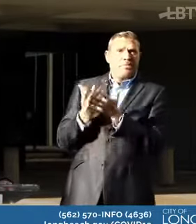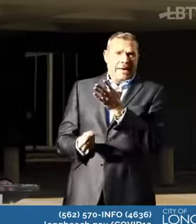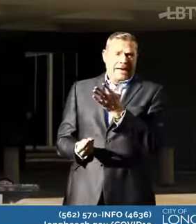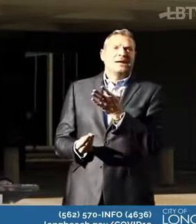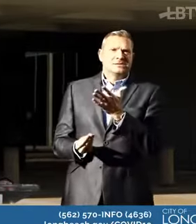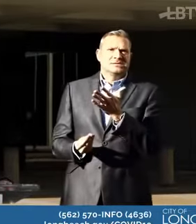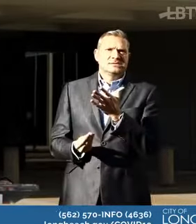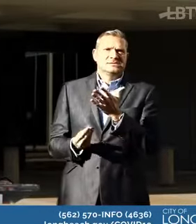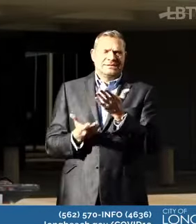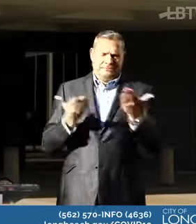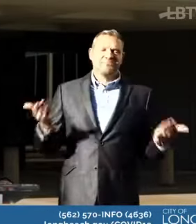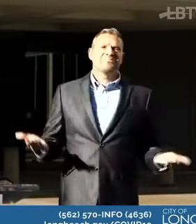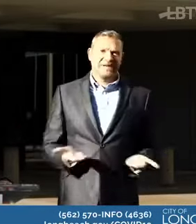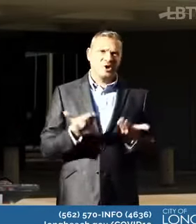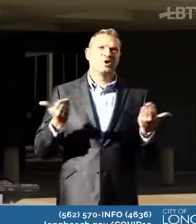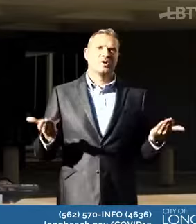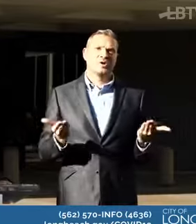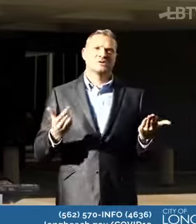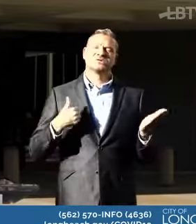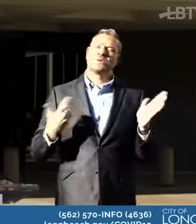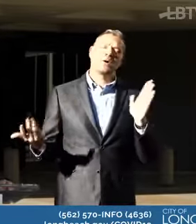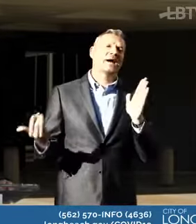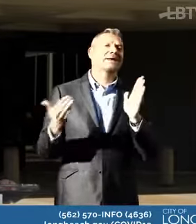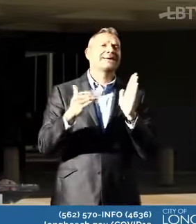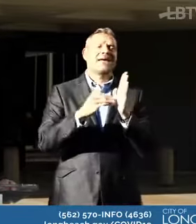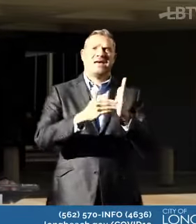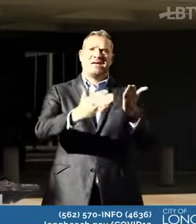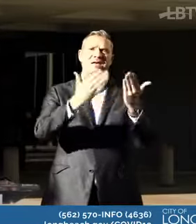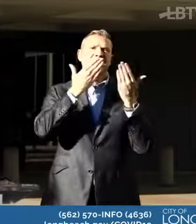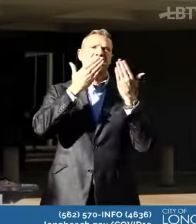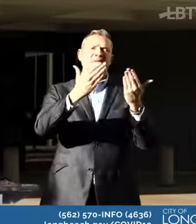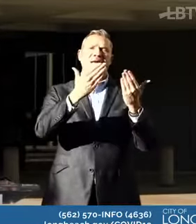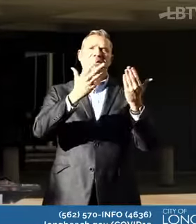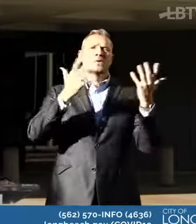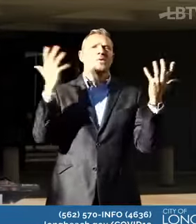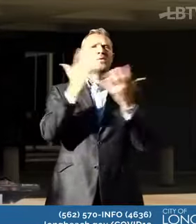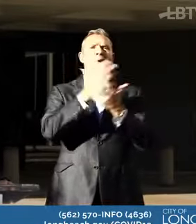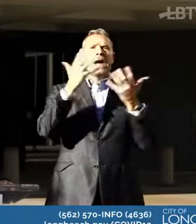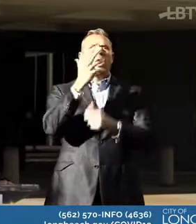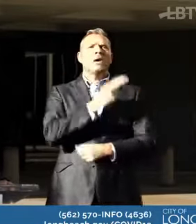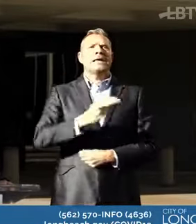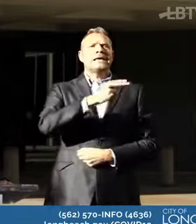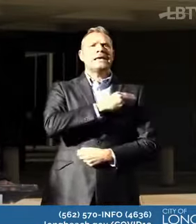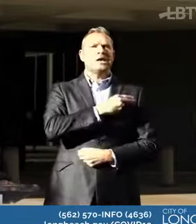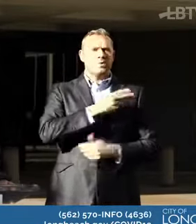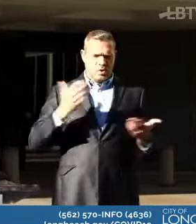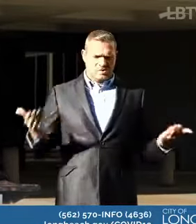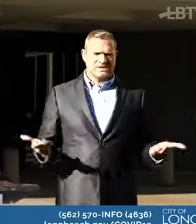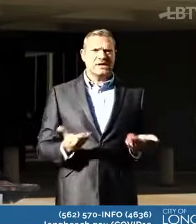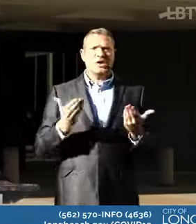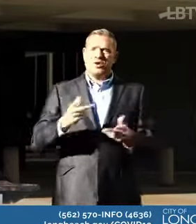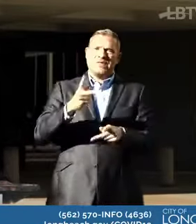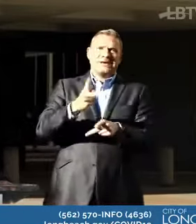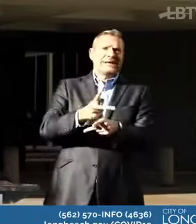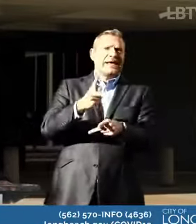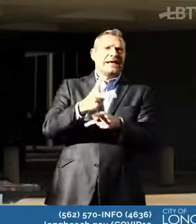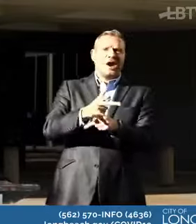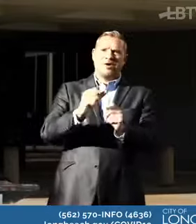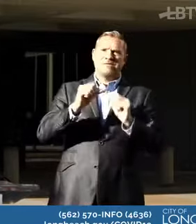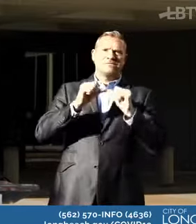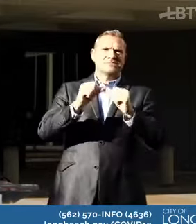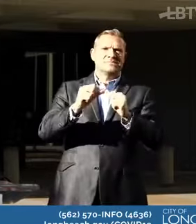again thank the incredible heroes that took care of her in her last days. And as a healthcare worker